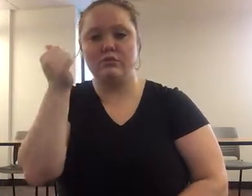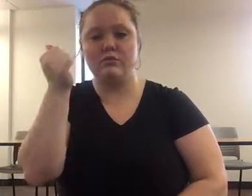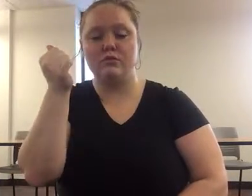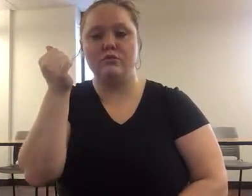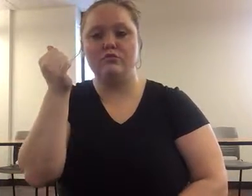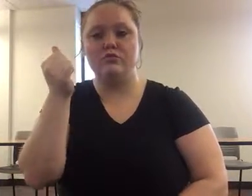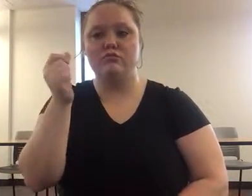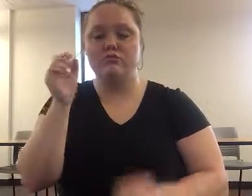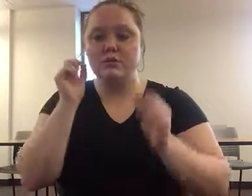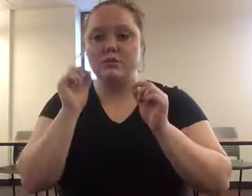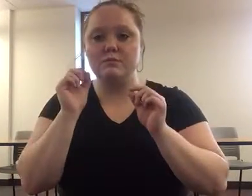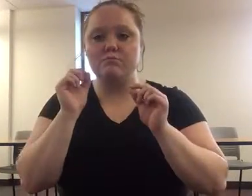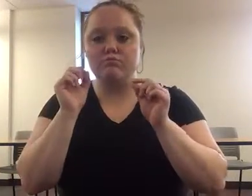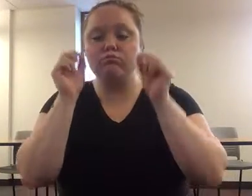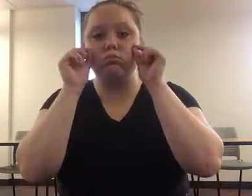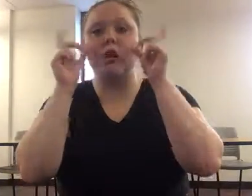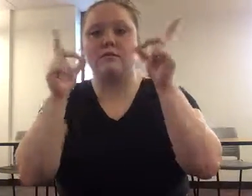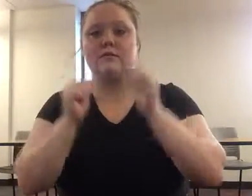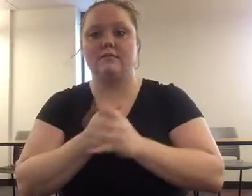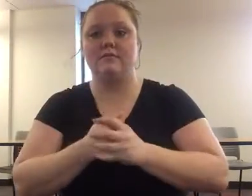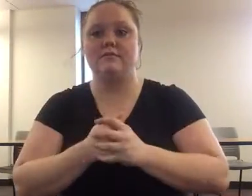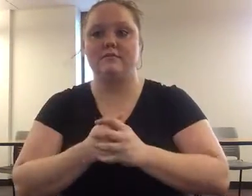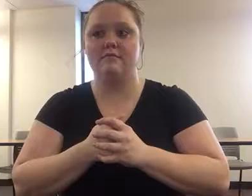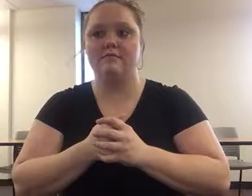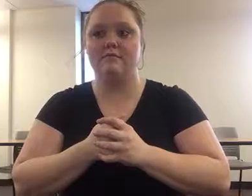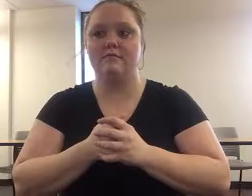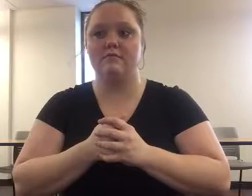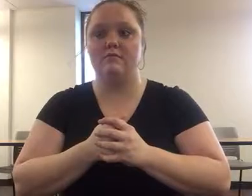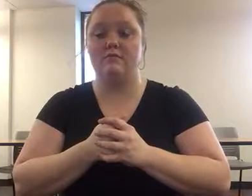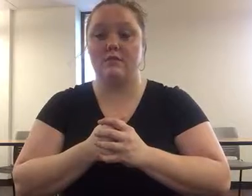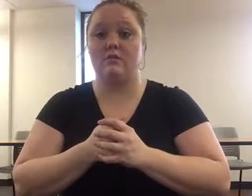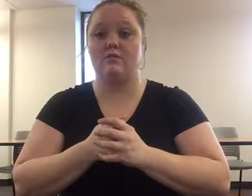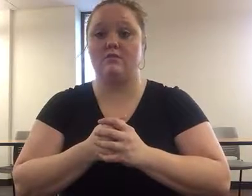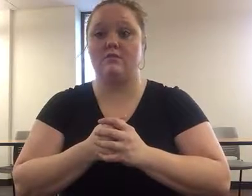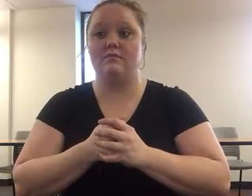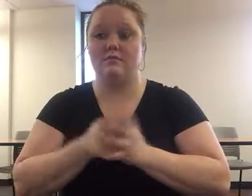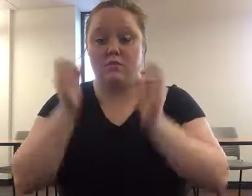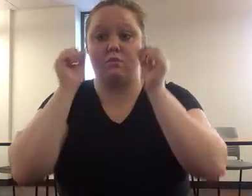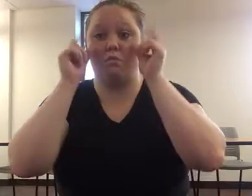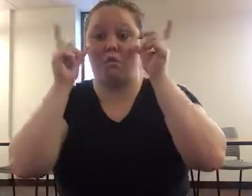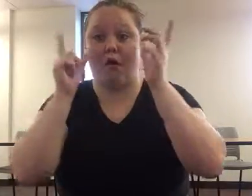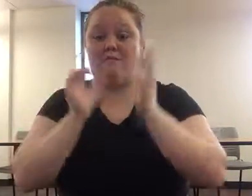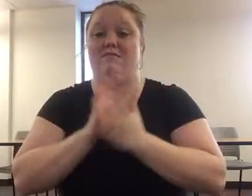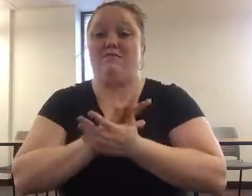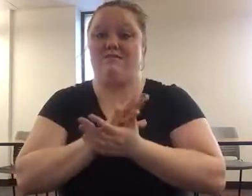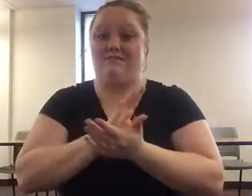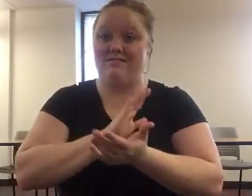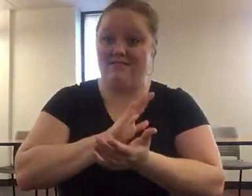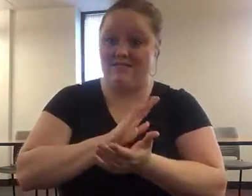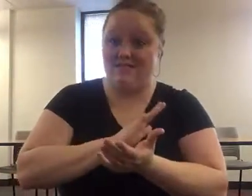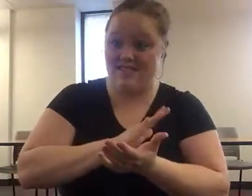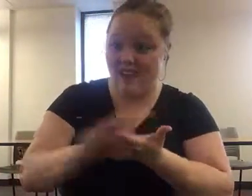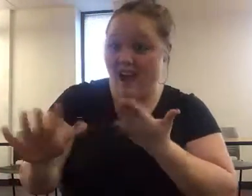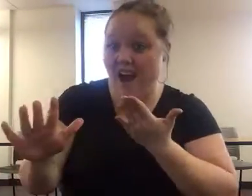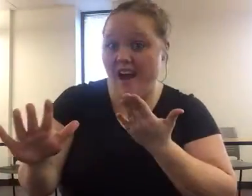tend to have a lot of compliments for the staff. They tend to be impressed at how the procedure went, and they tend to be very thrilled with their outcome,